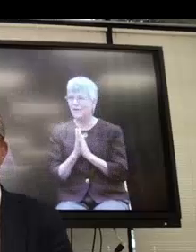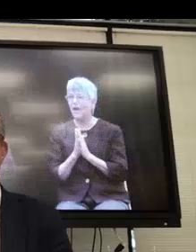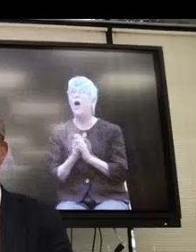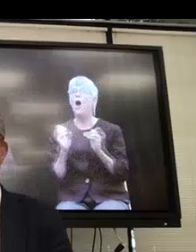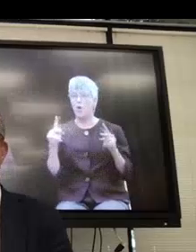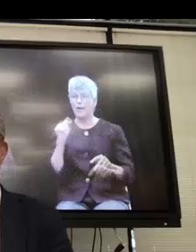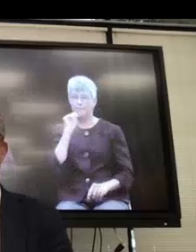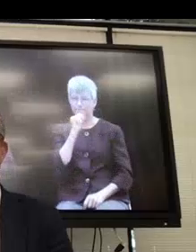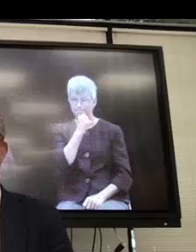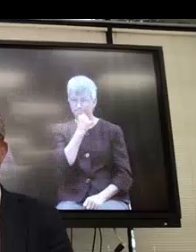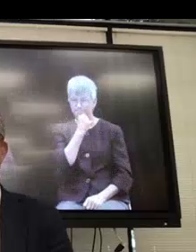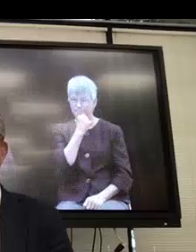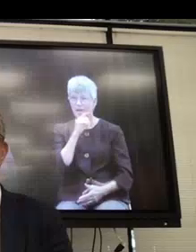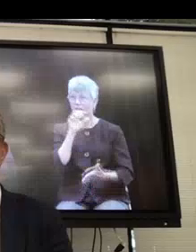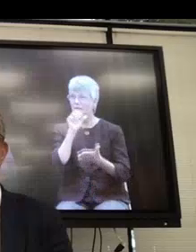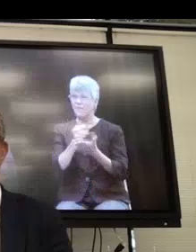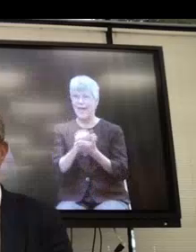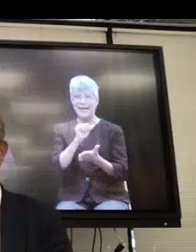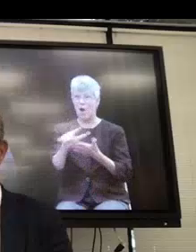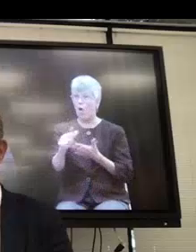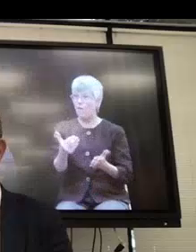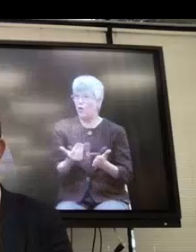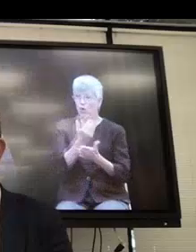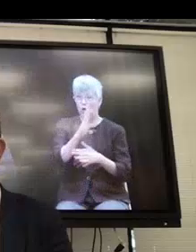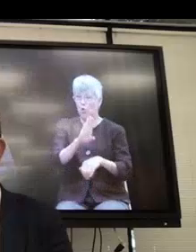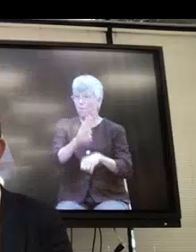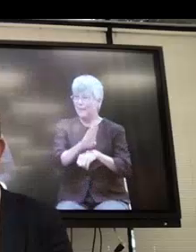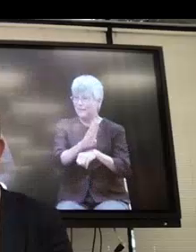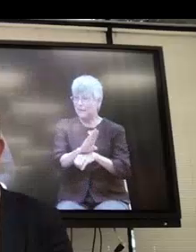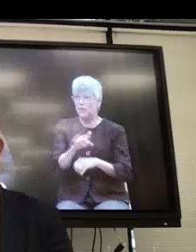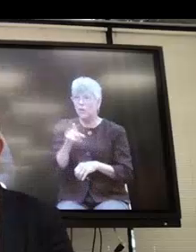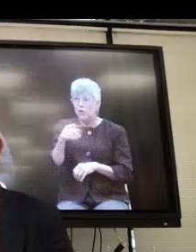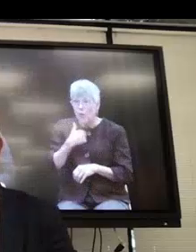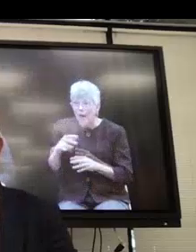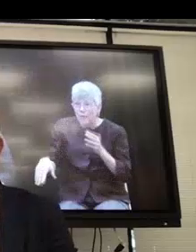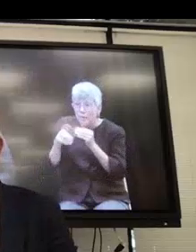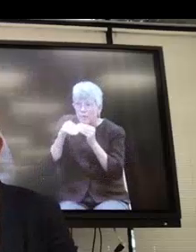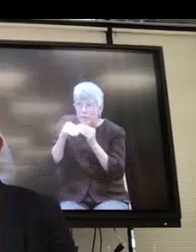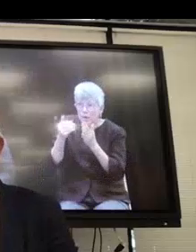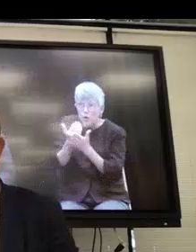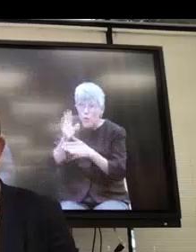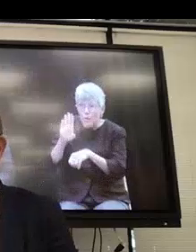Okay, that is all the new business I have. Does anybody else have any new business?